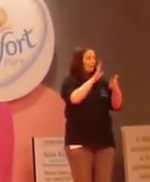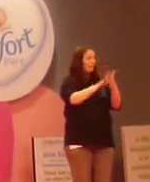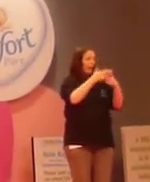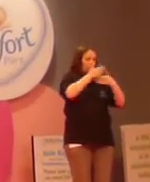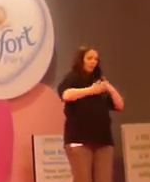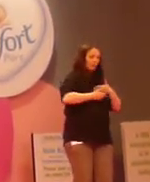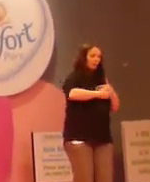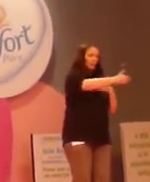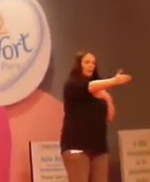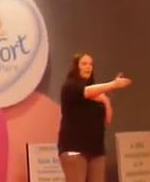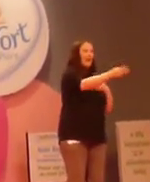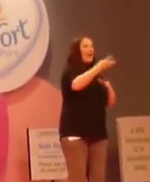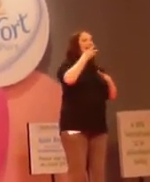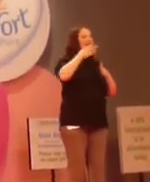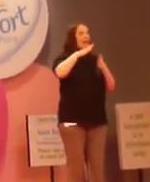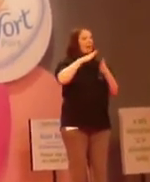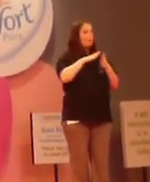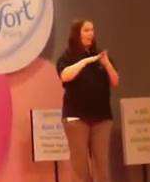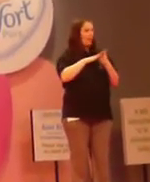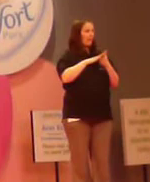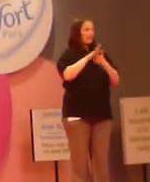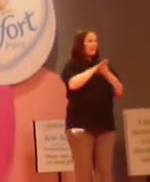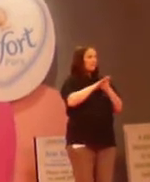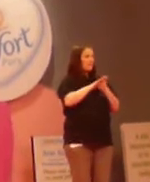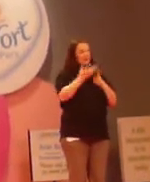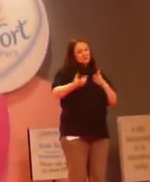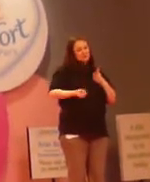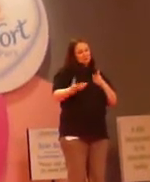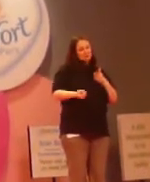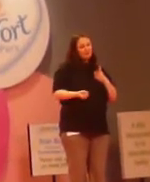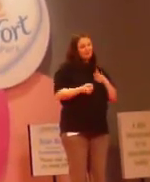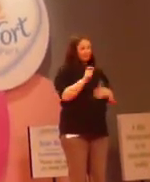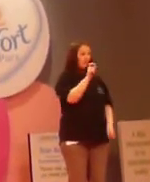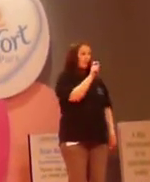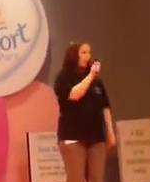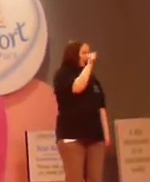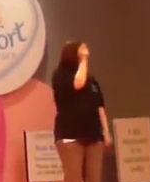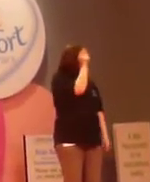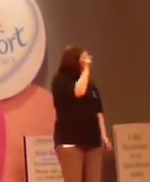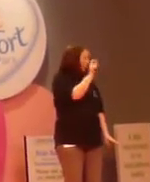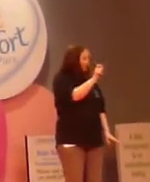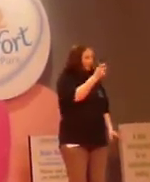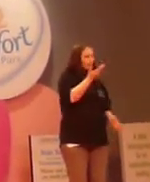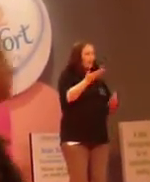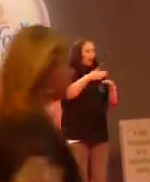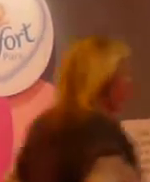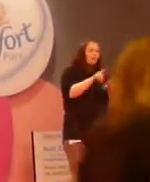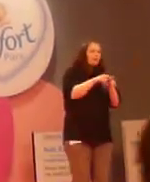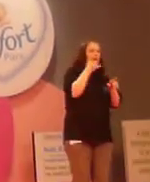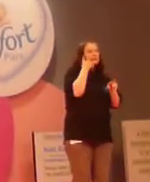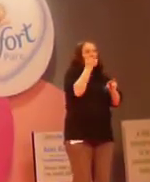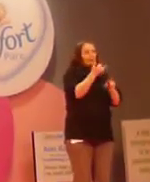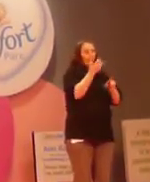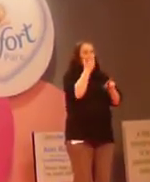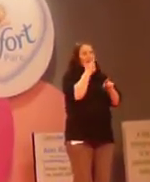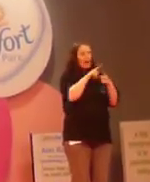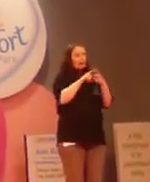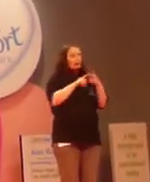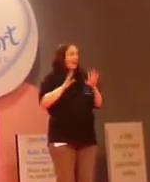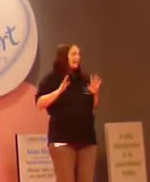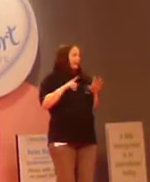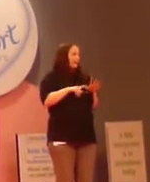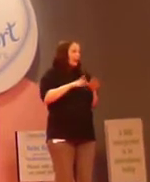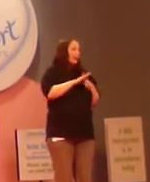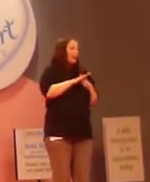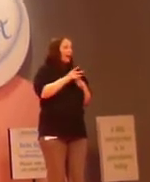9 of which you get a statutory pay for. So yeah, it's not a lot, but I guess it covers what? Telephone bills, gas bills, that sort of thing.